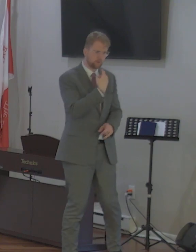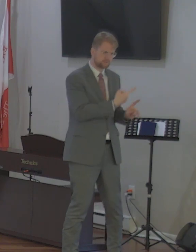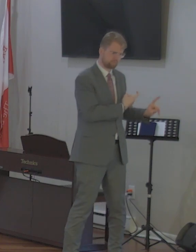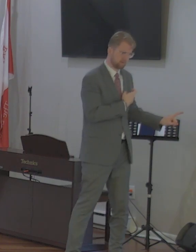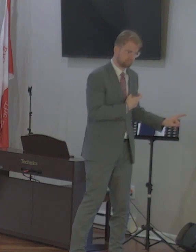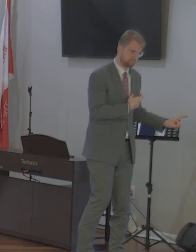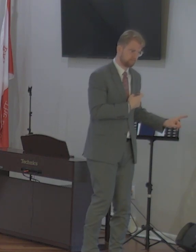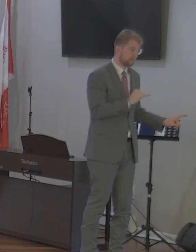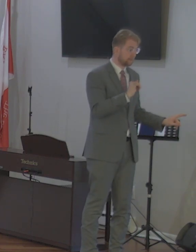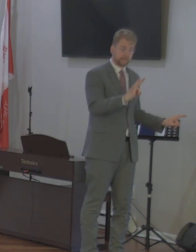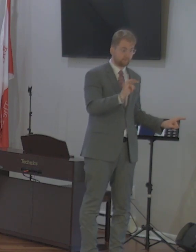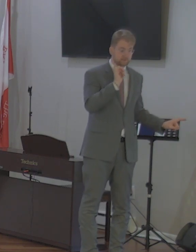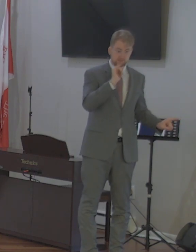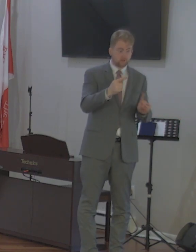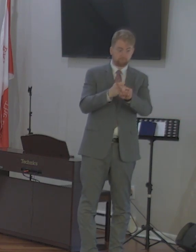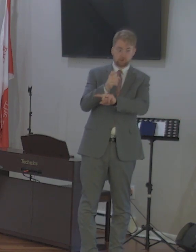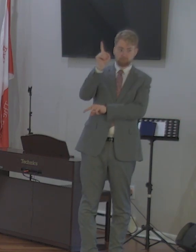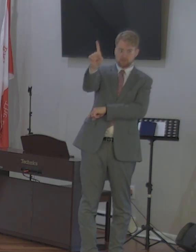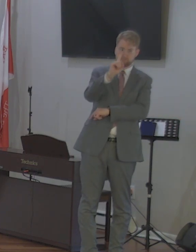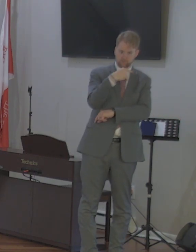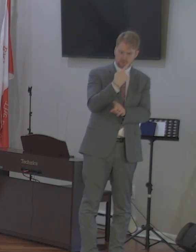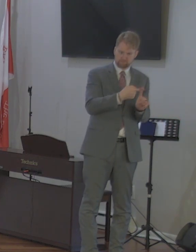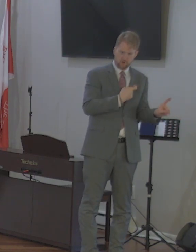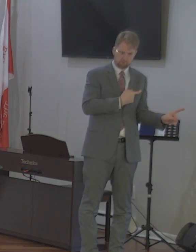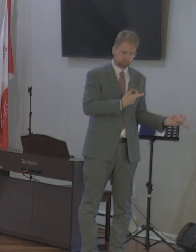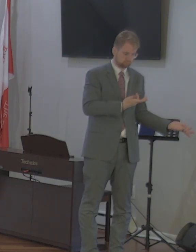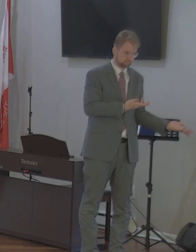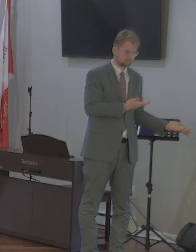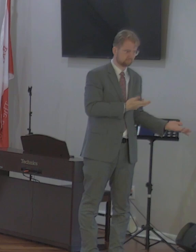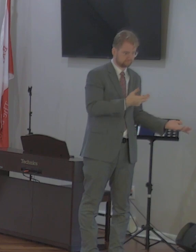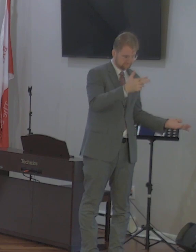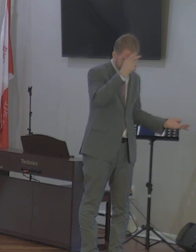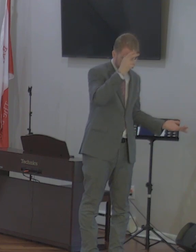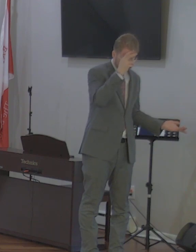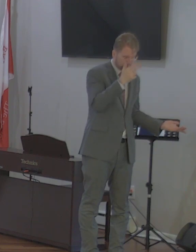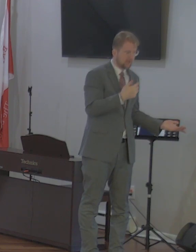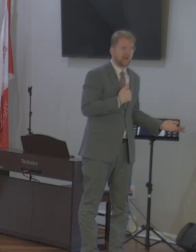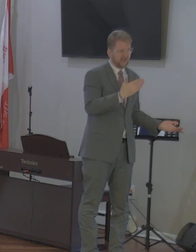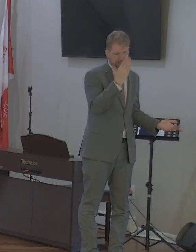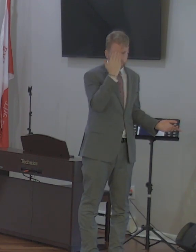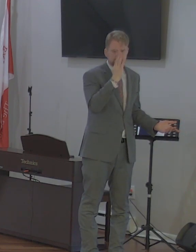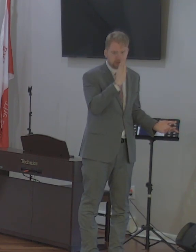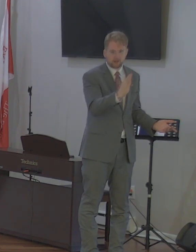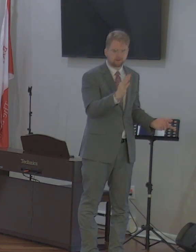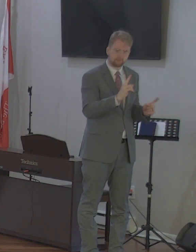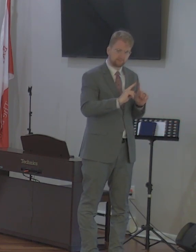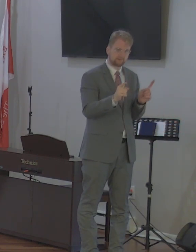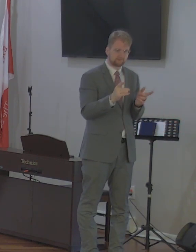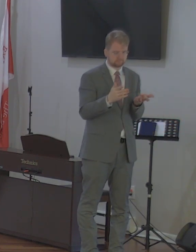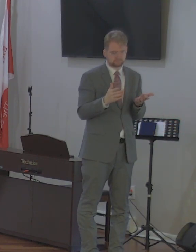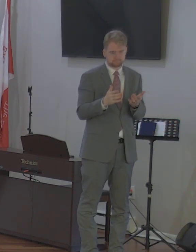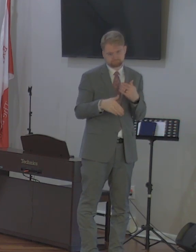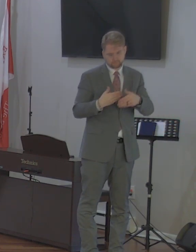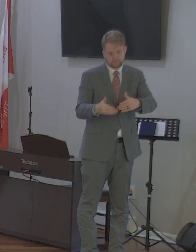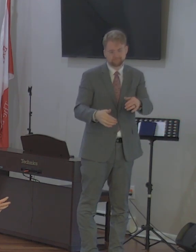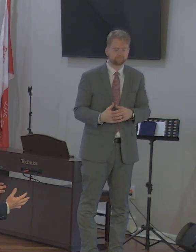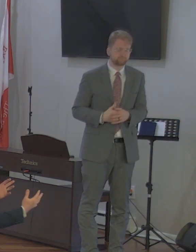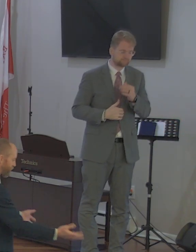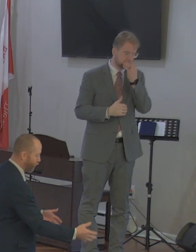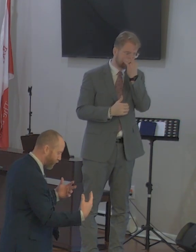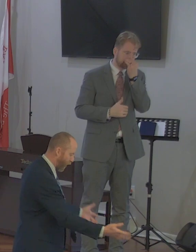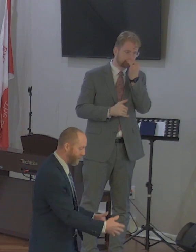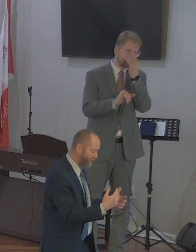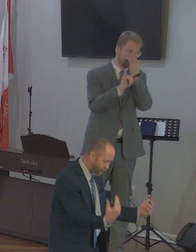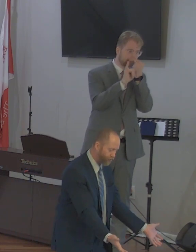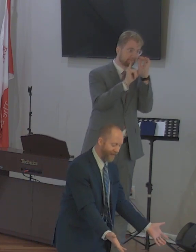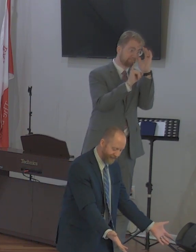from above, then it's not of God, right? I know it's a direct statement, but we'll roll with it, okay? If